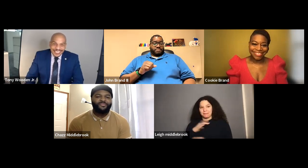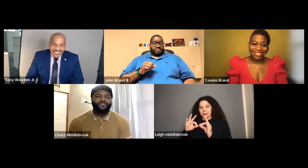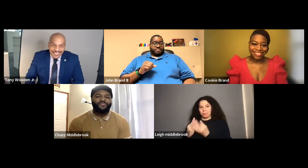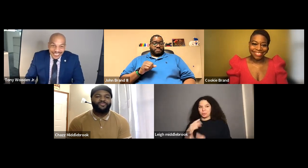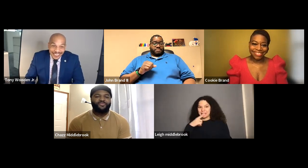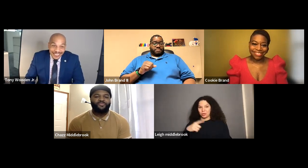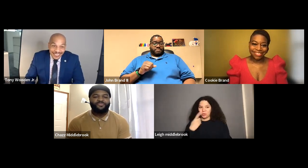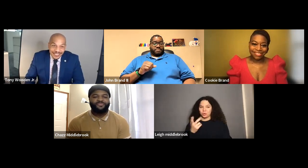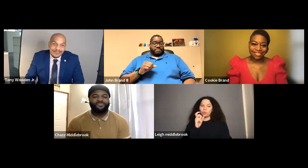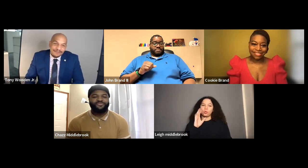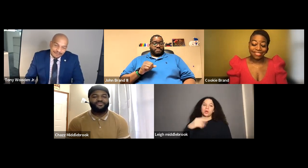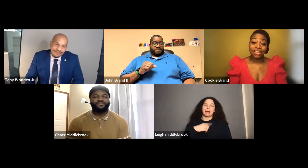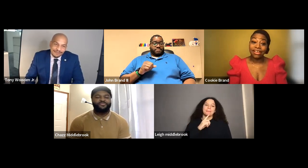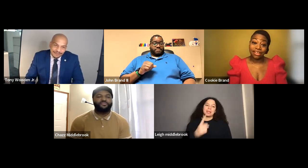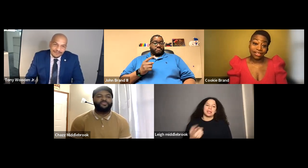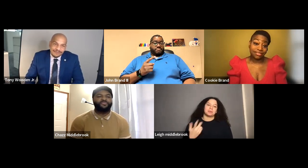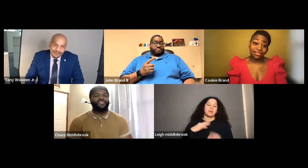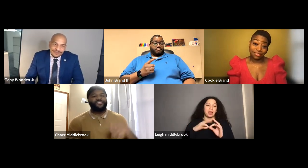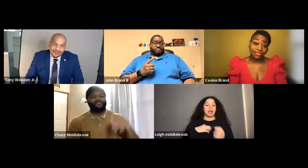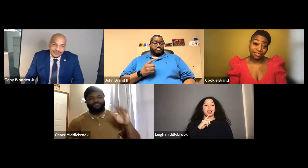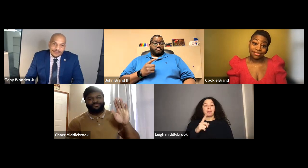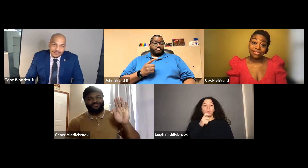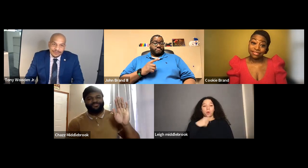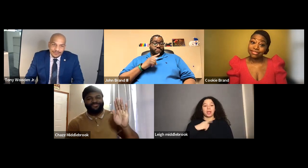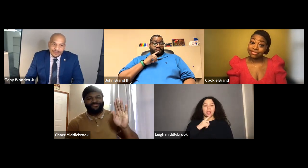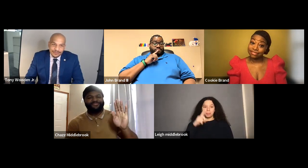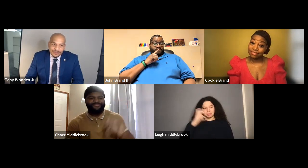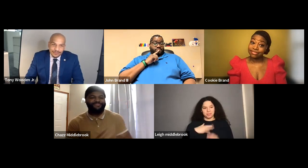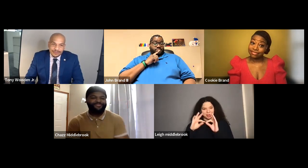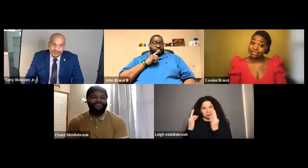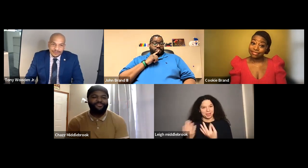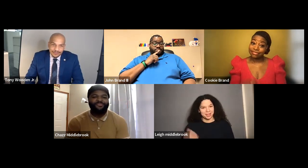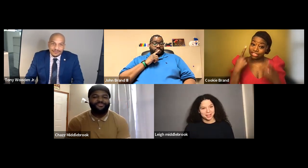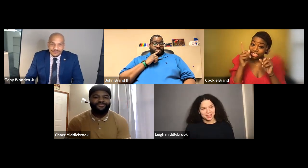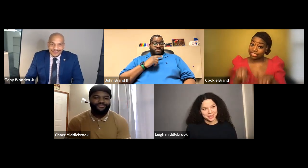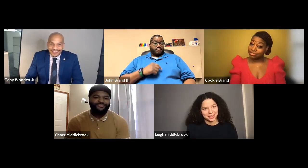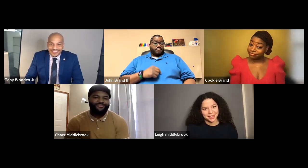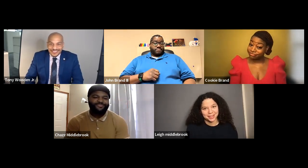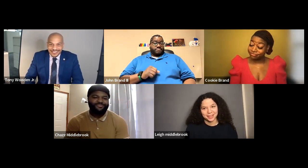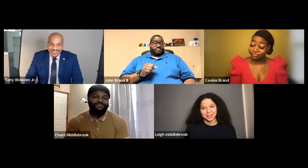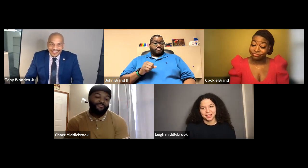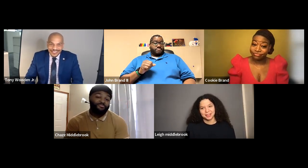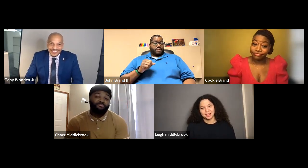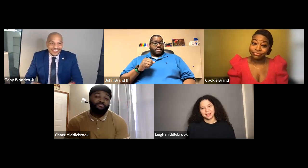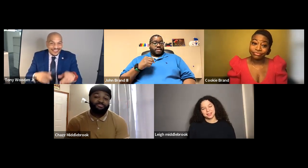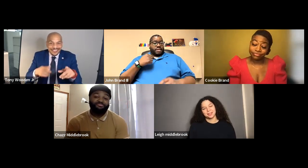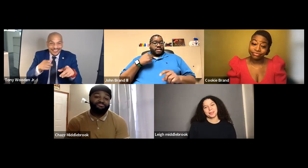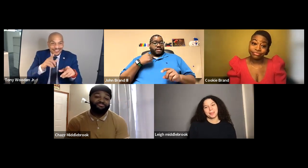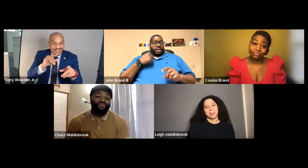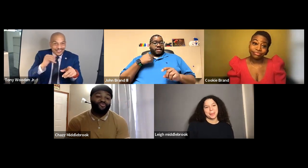much thought into. You know, I imagine if most members of our family were hearing, what would that feel like? But I'm grateful that our